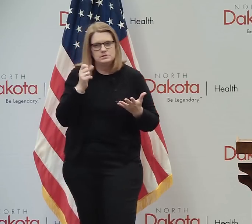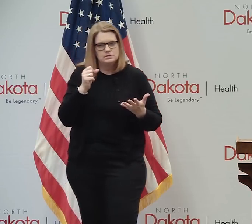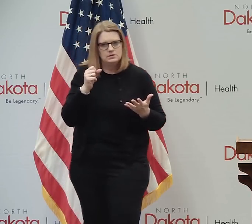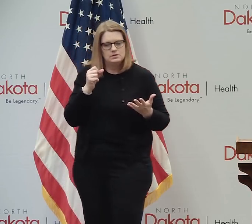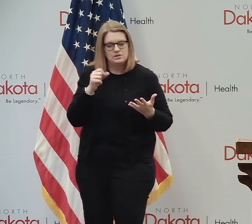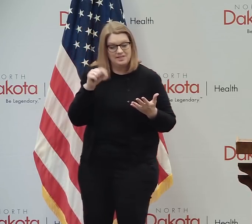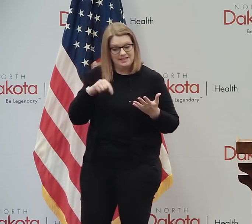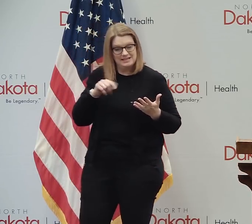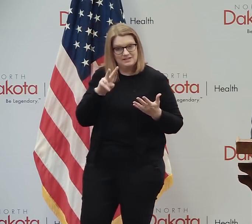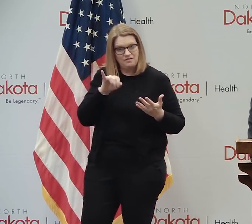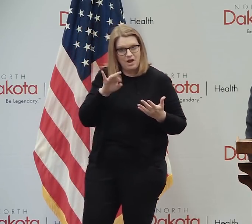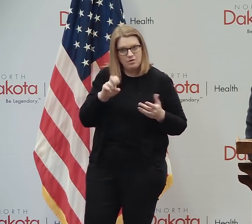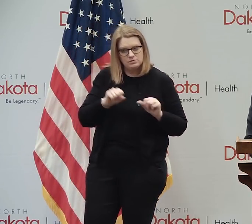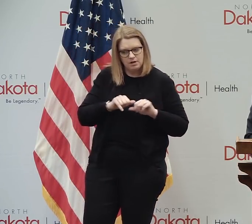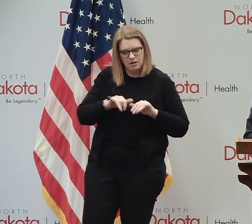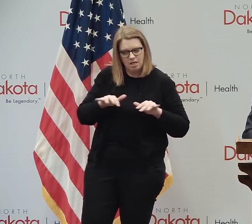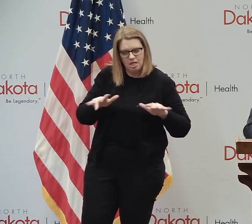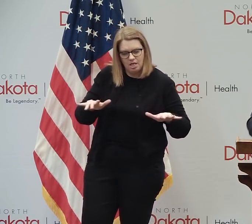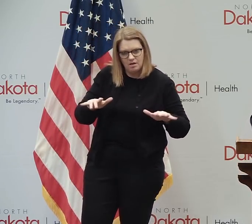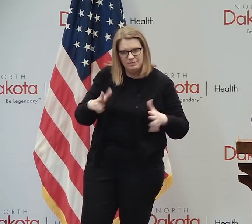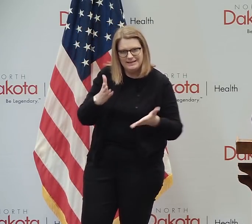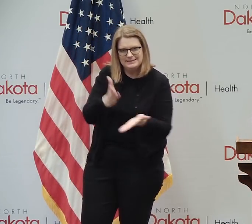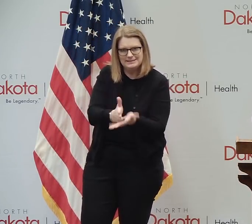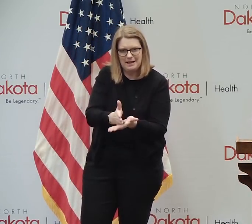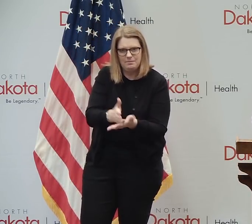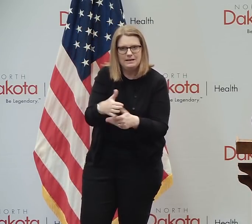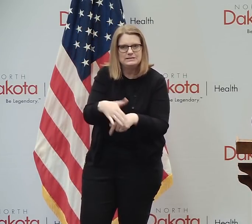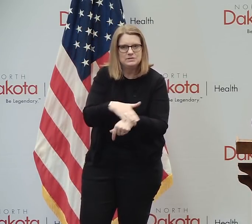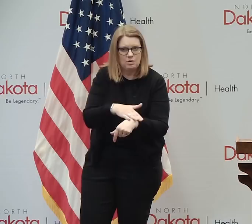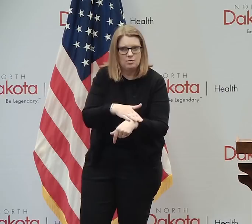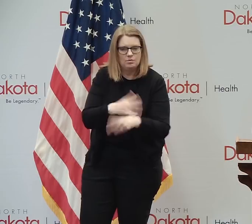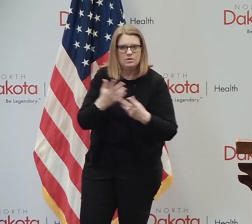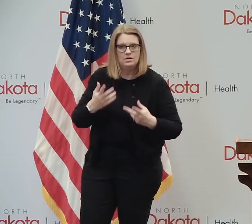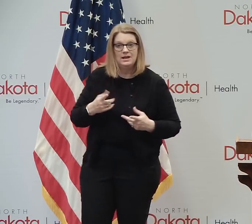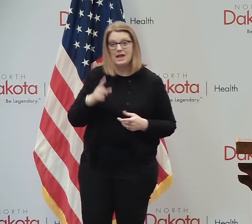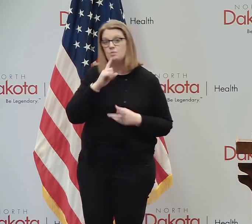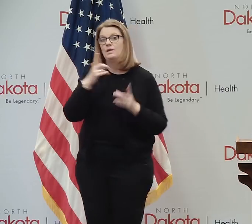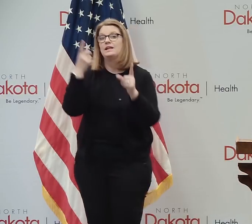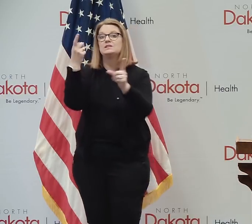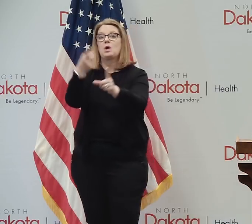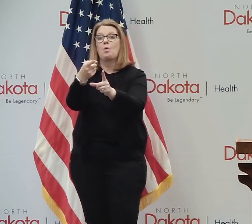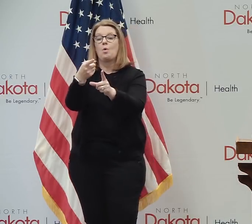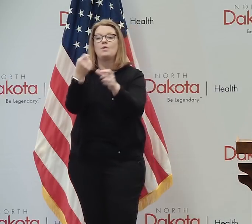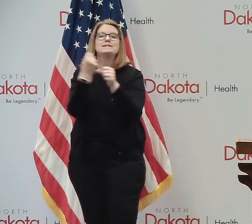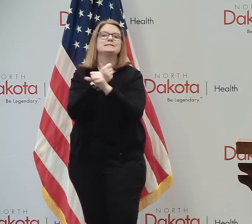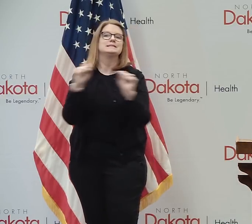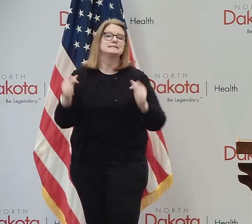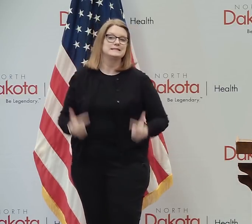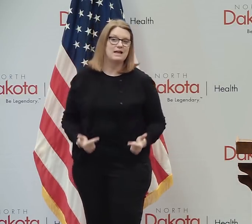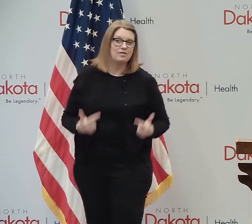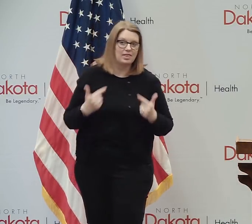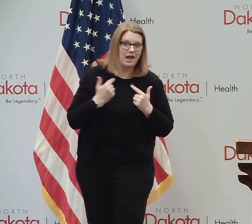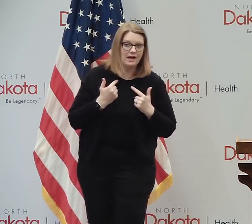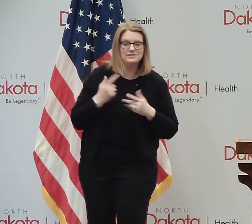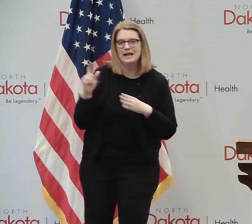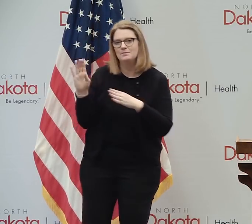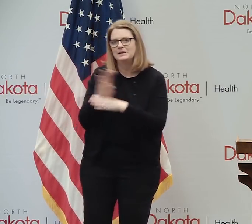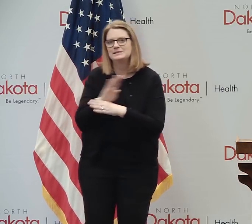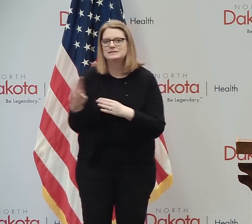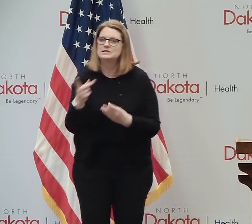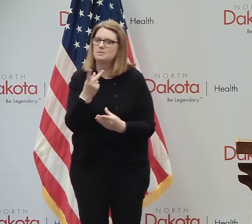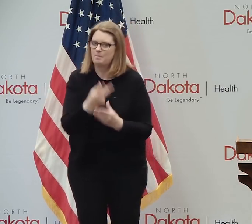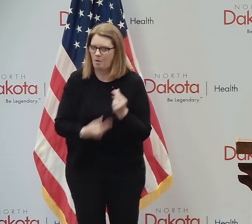this virus, and we can do that in a way which is our ultimate goal, which is to save lives and livelihoods. And if we